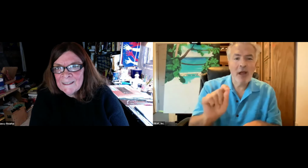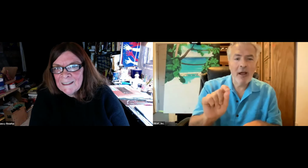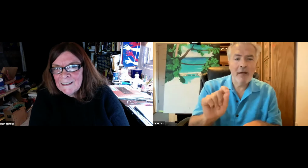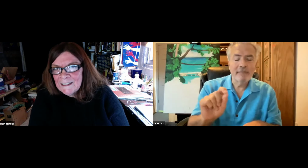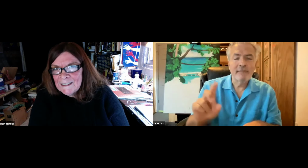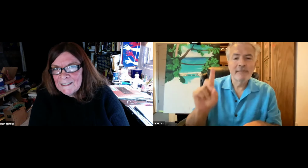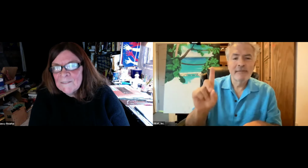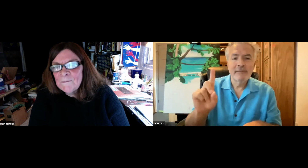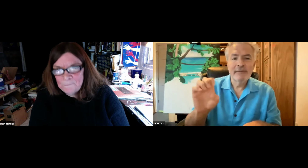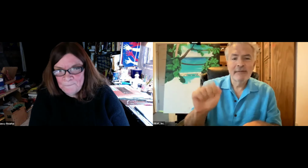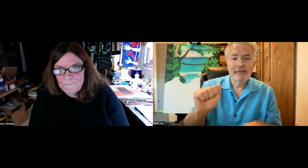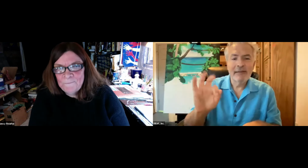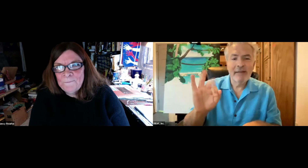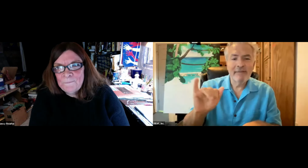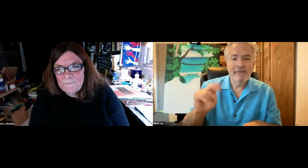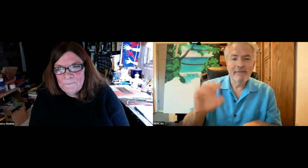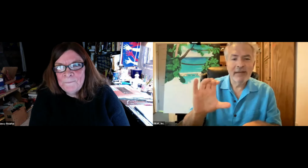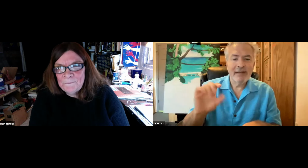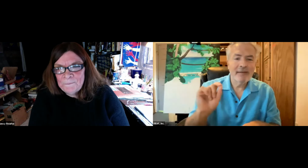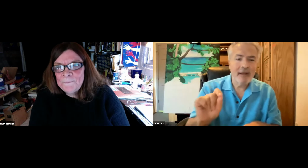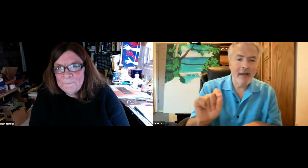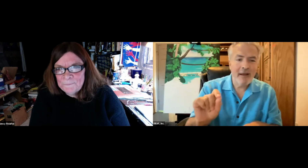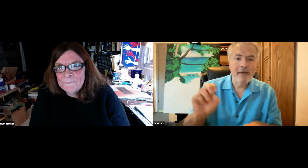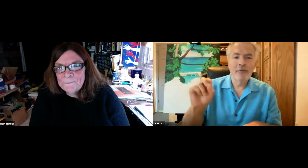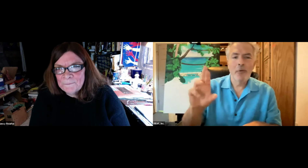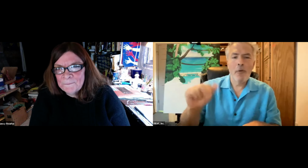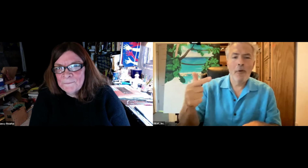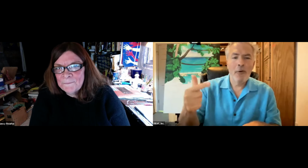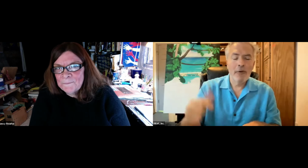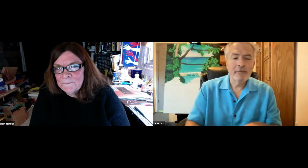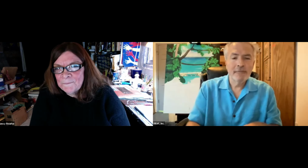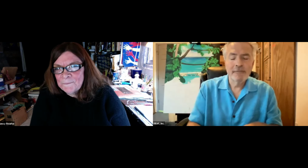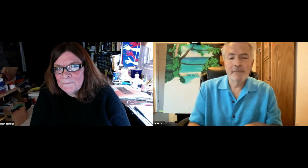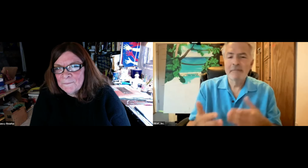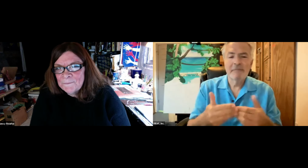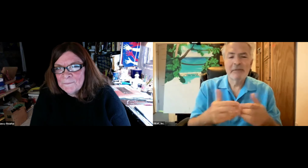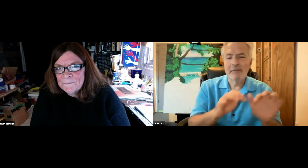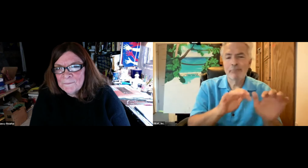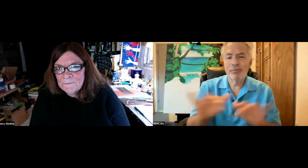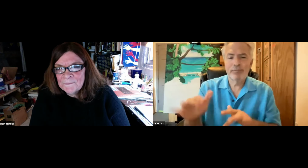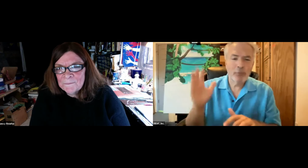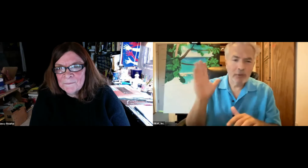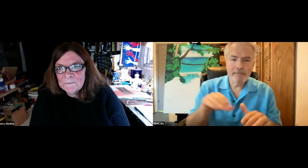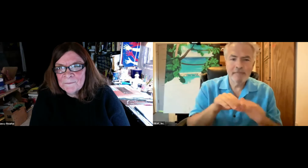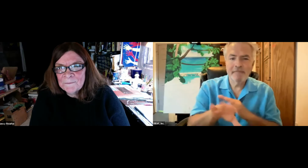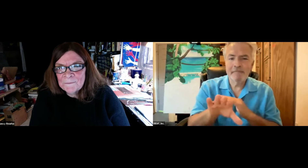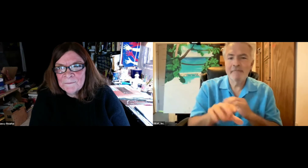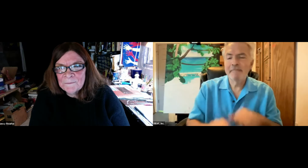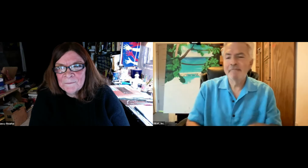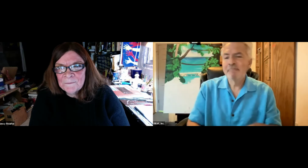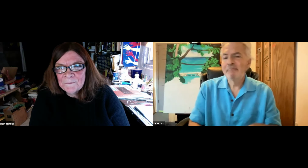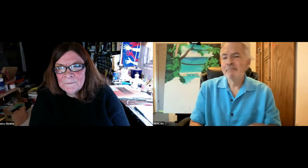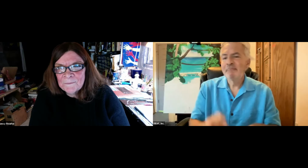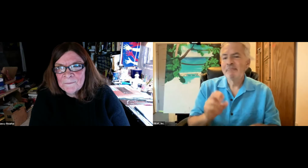website, dbaf.deafinc.org. So